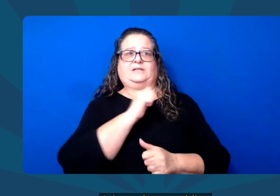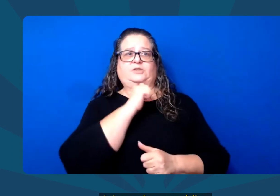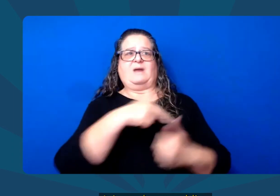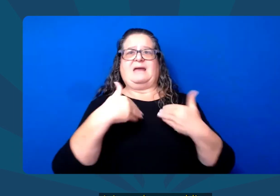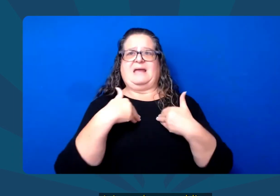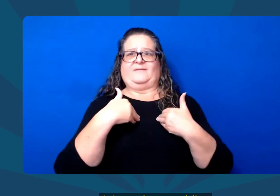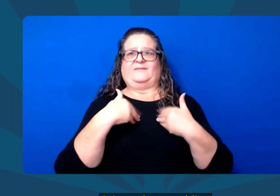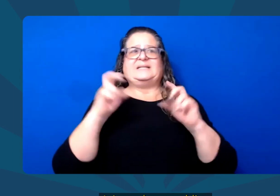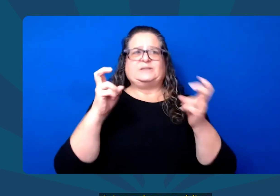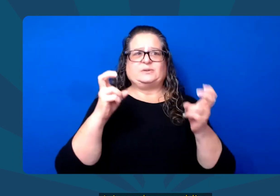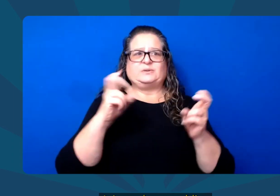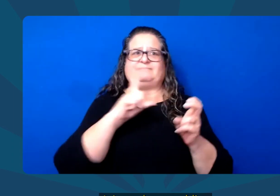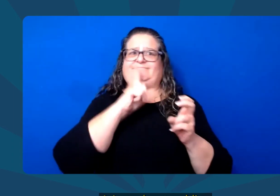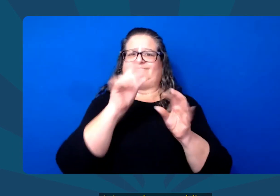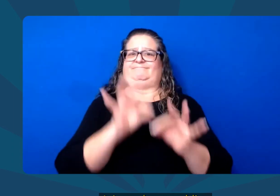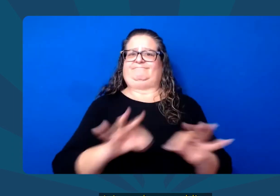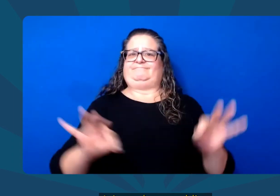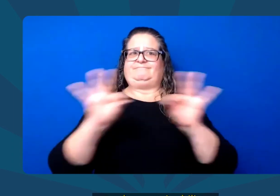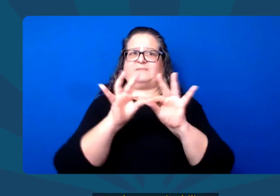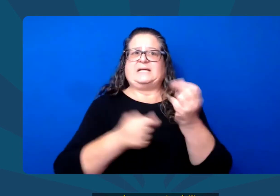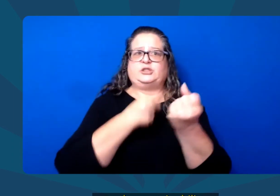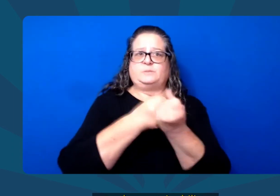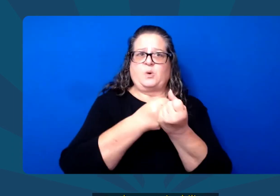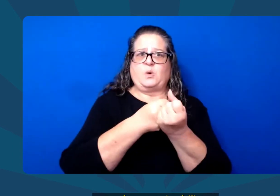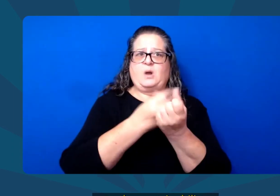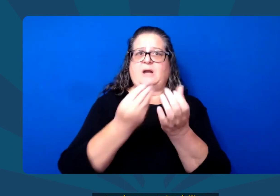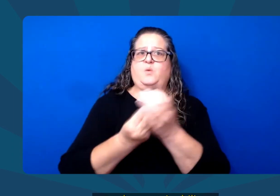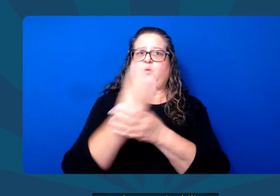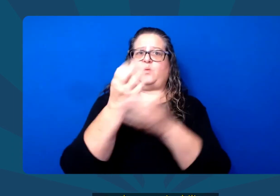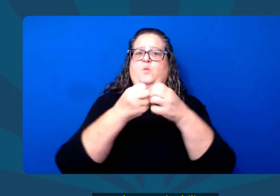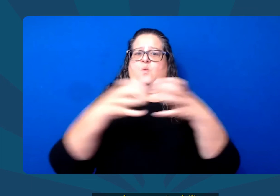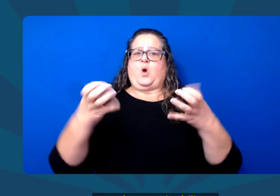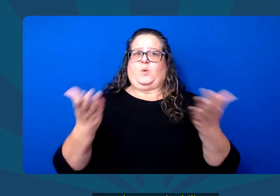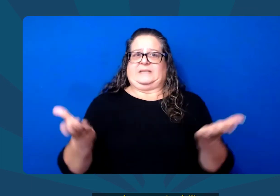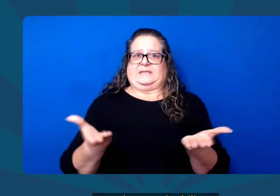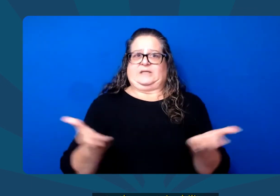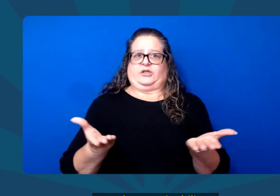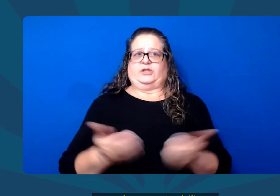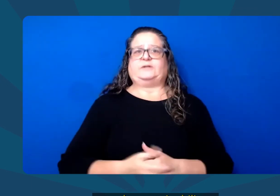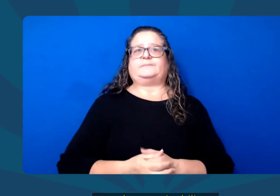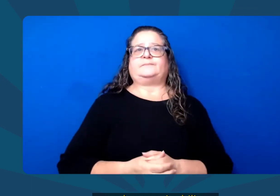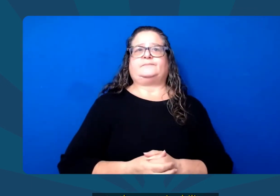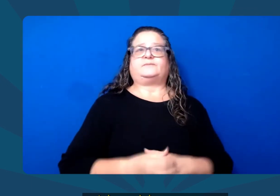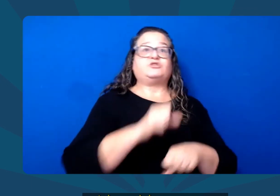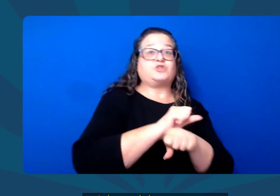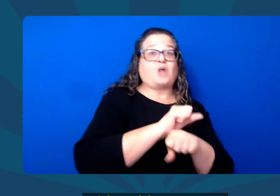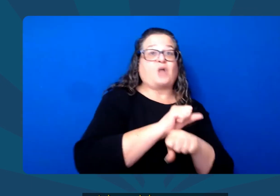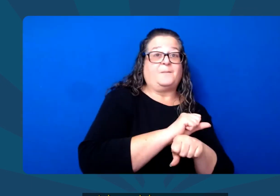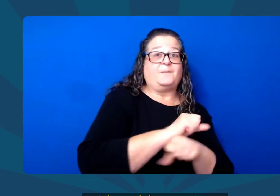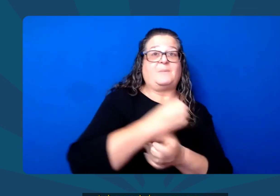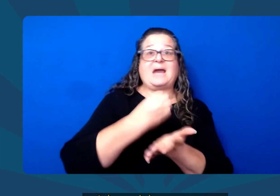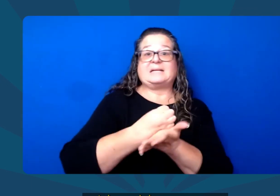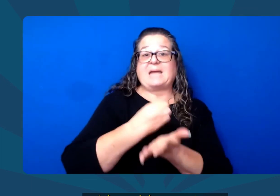Arizona has troubling issues that are critical to the sustainability and growth of our state: jobs